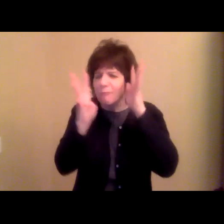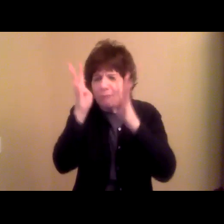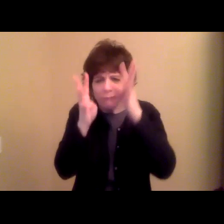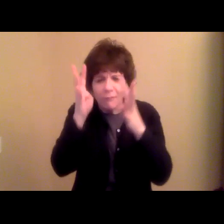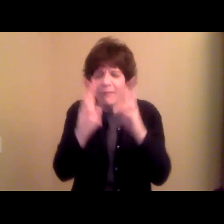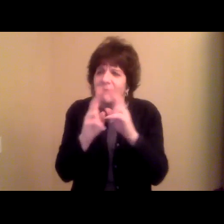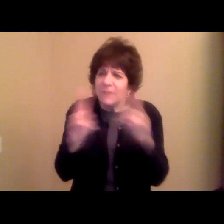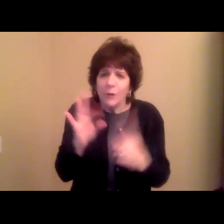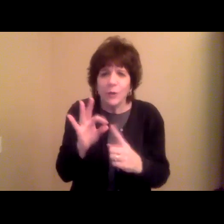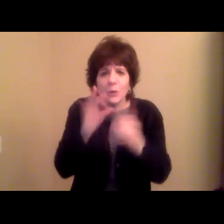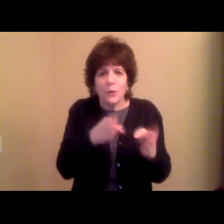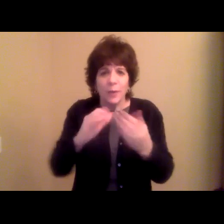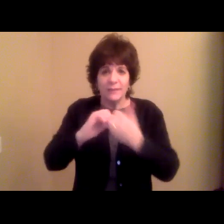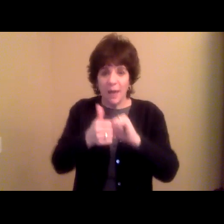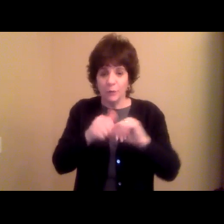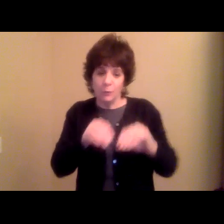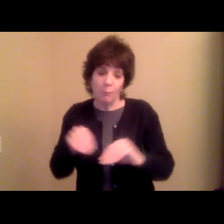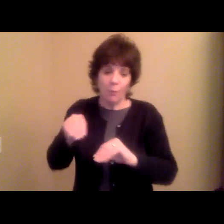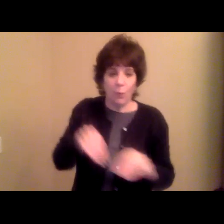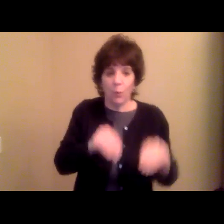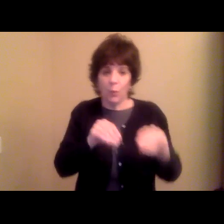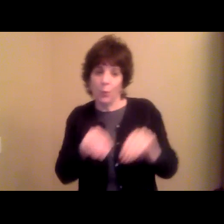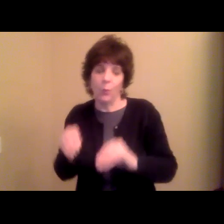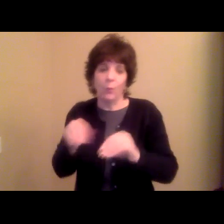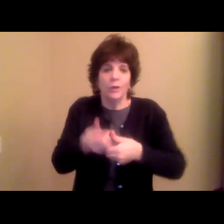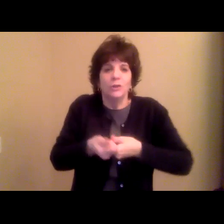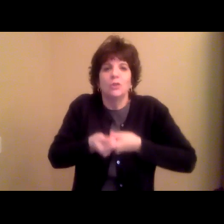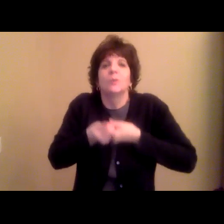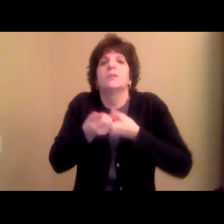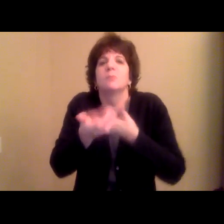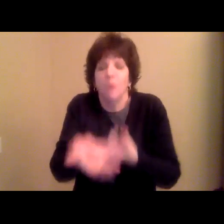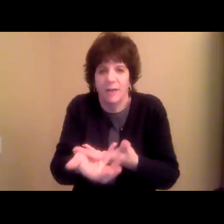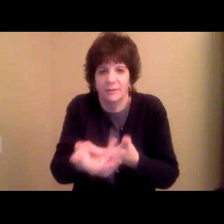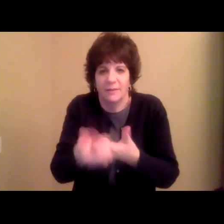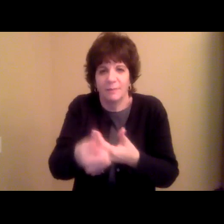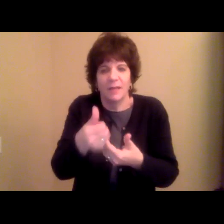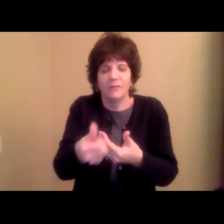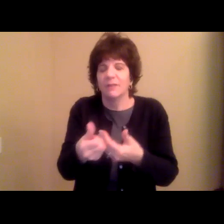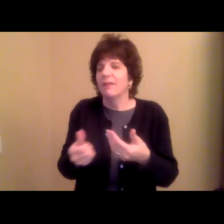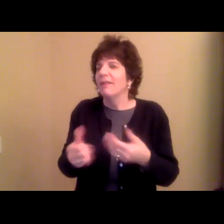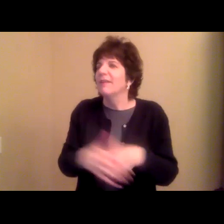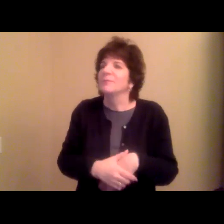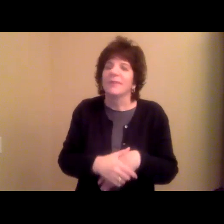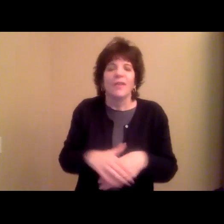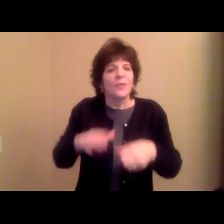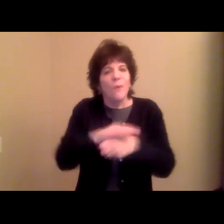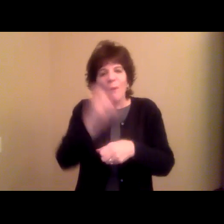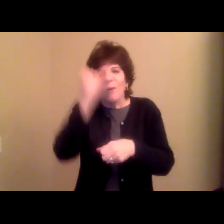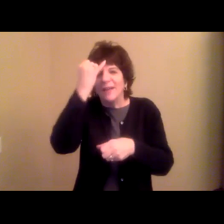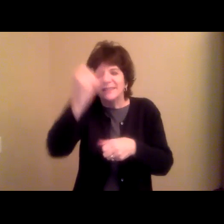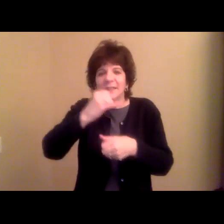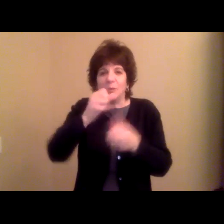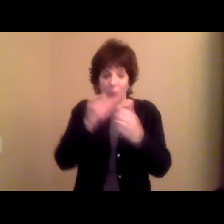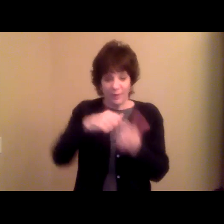out how to use movement to express themselves. So the whole idea behind